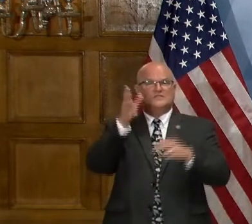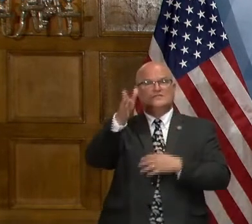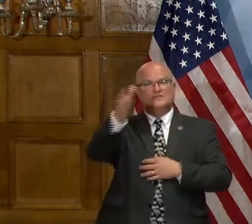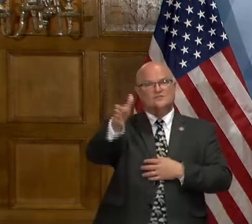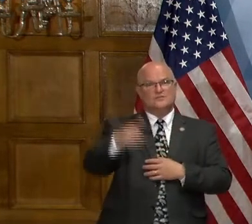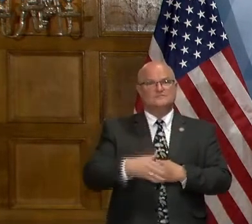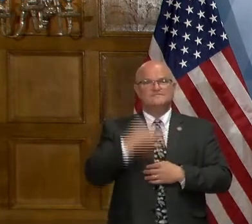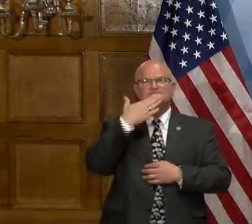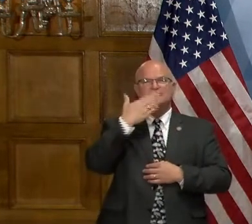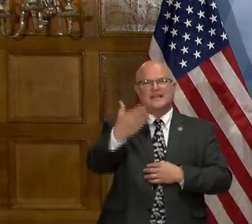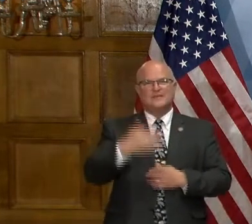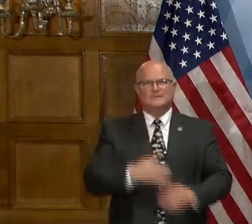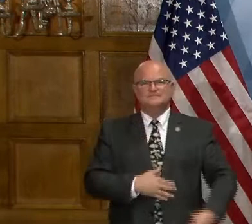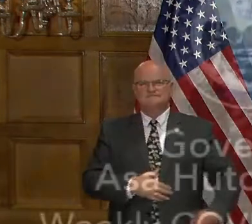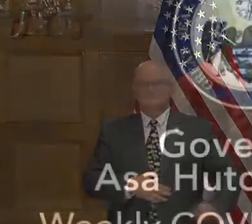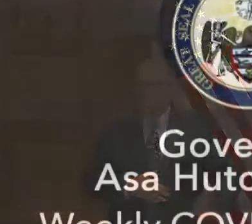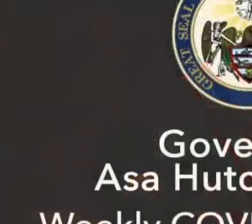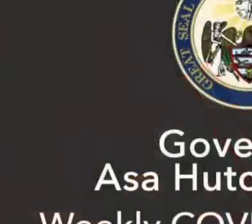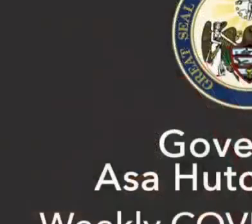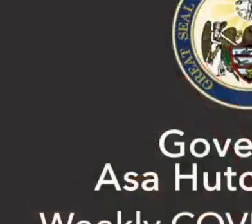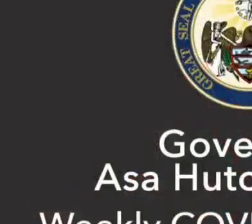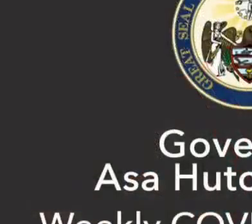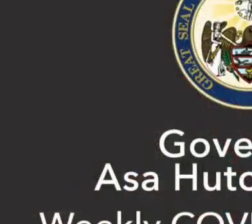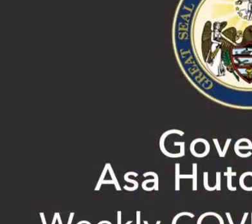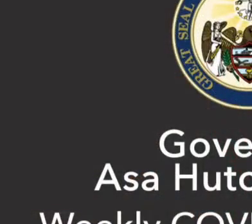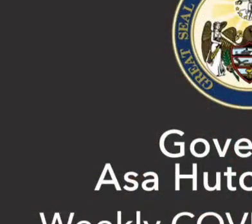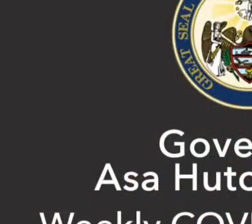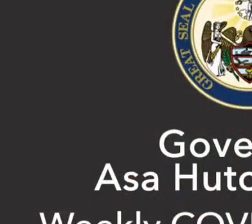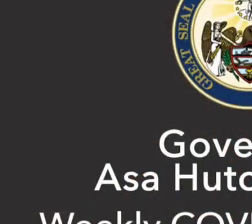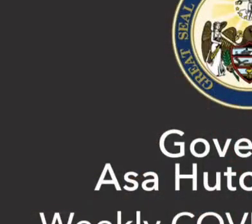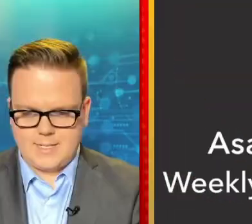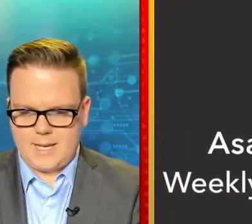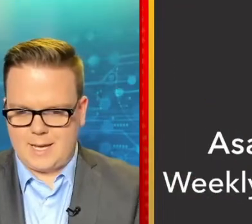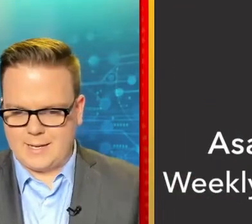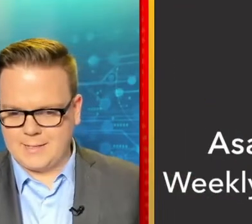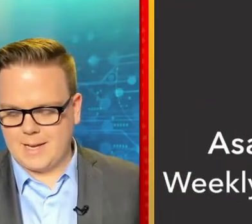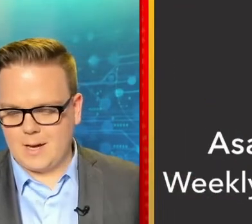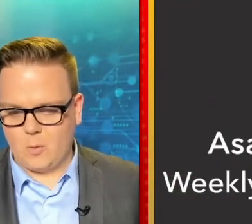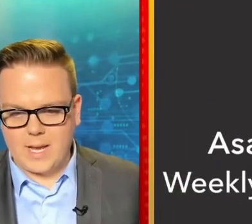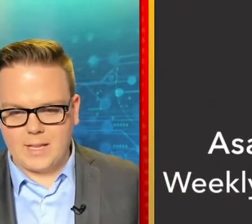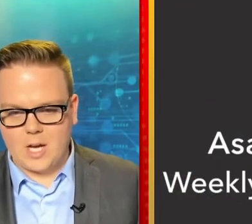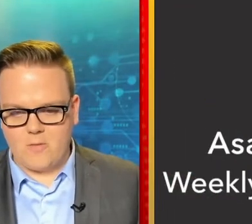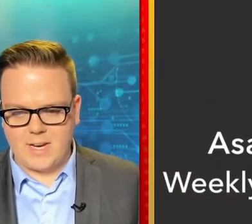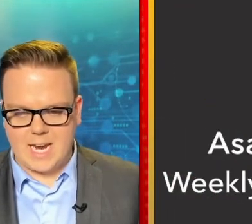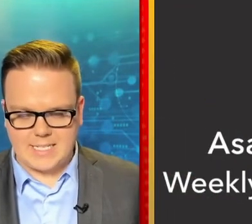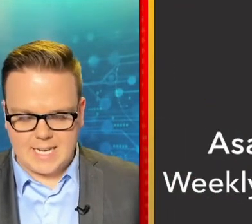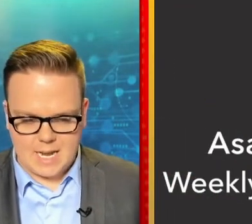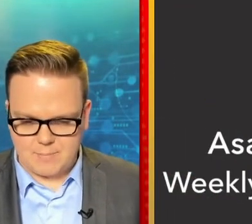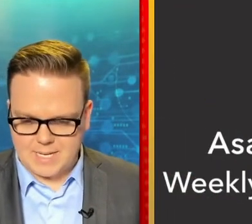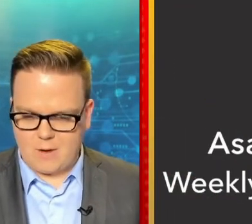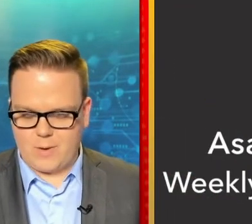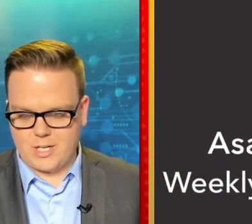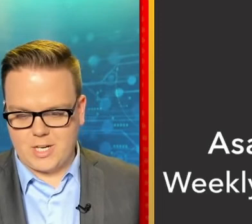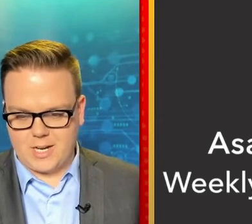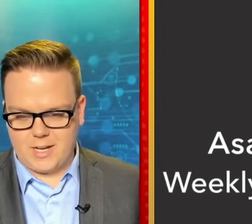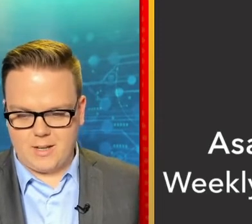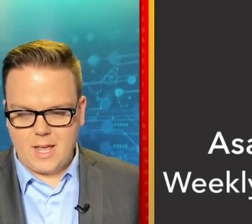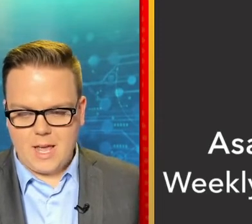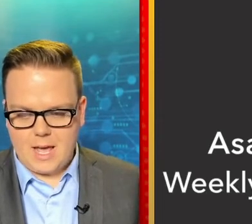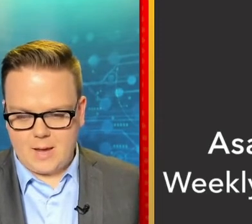future. Thank you. You've been listening to Governor Asa Hutchinson and his weekly COVID-19 update,